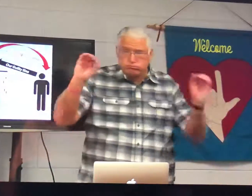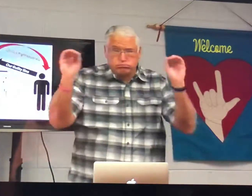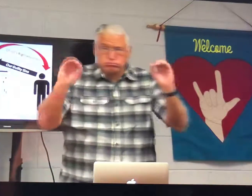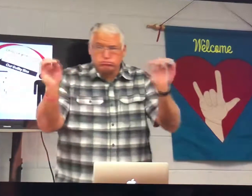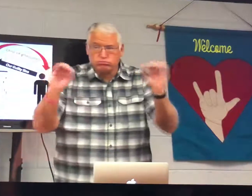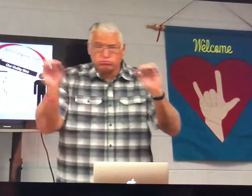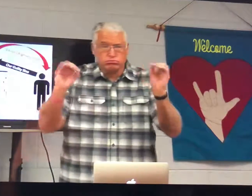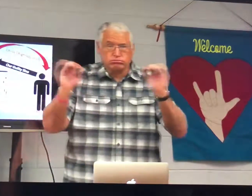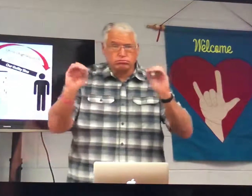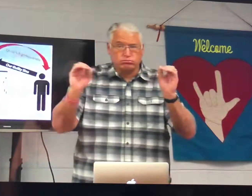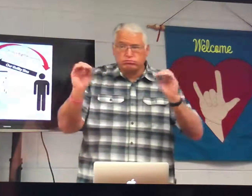protector, shin guards.